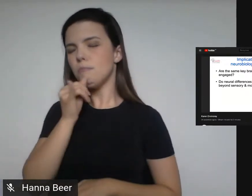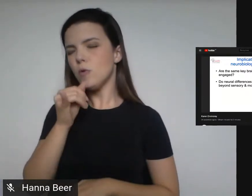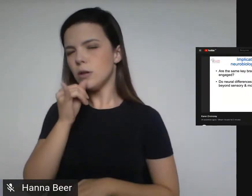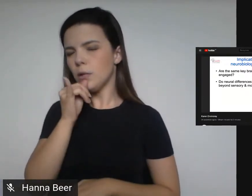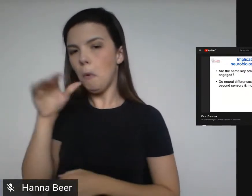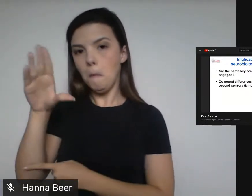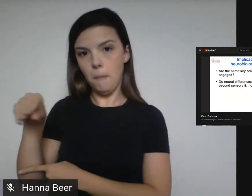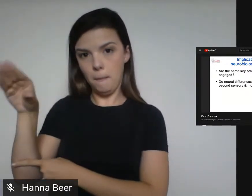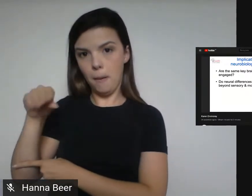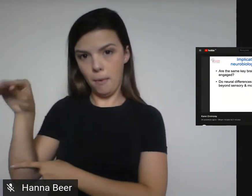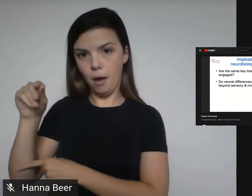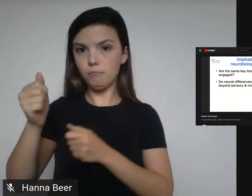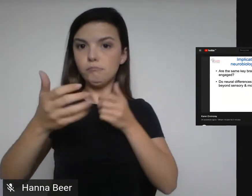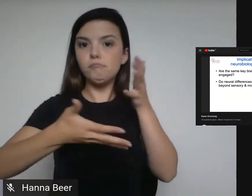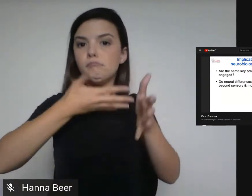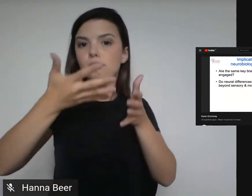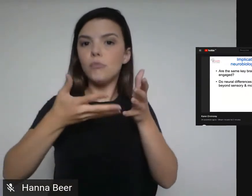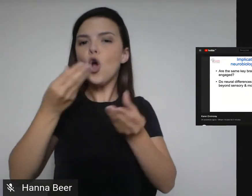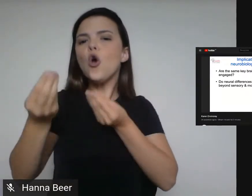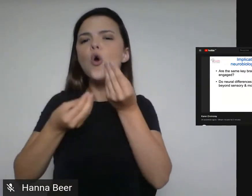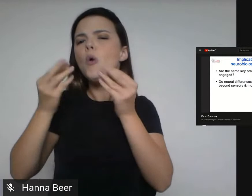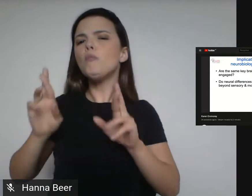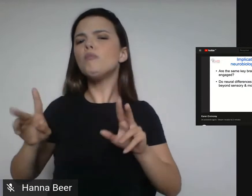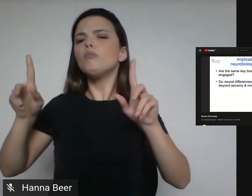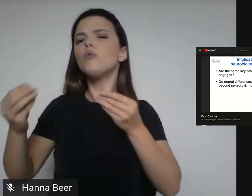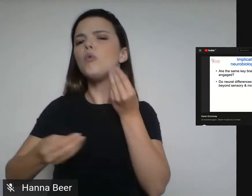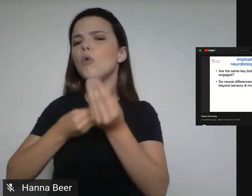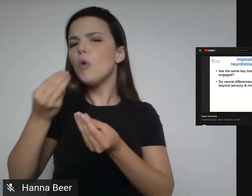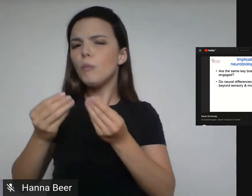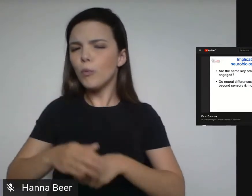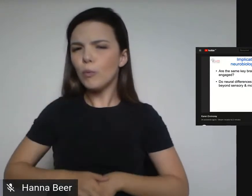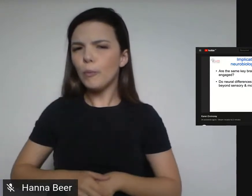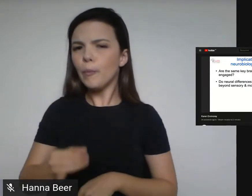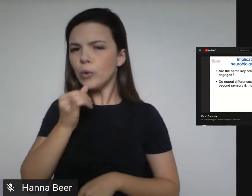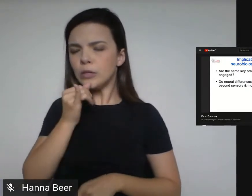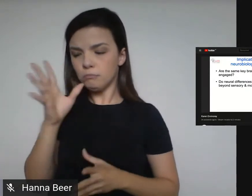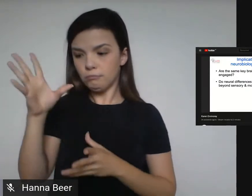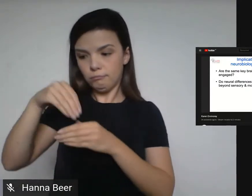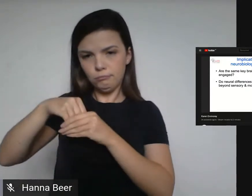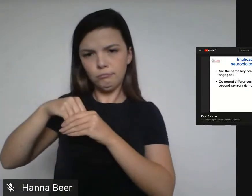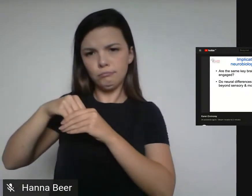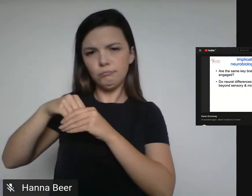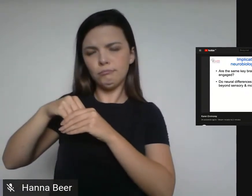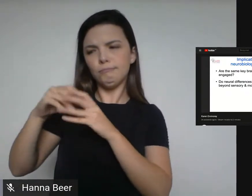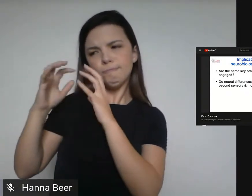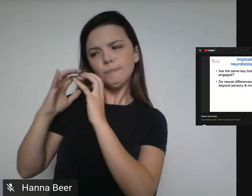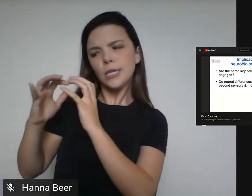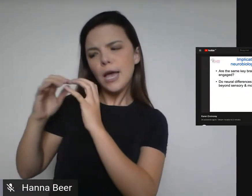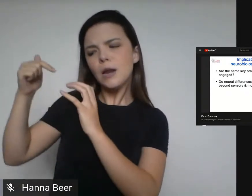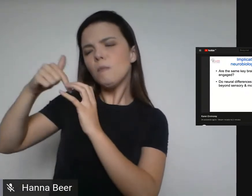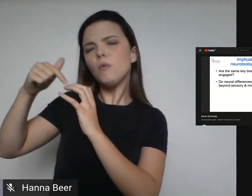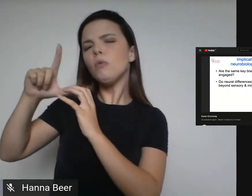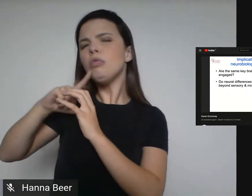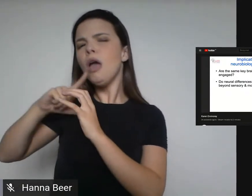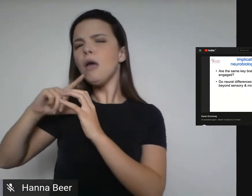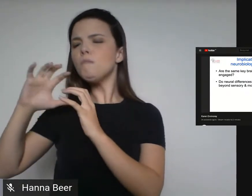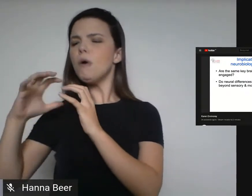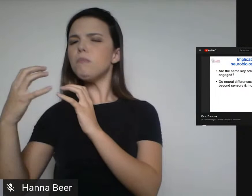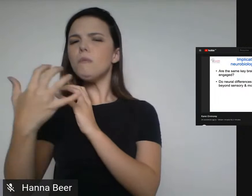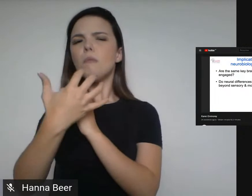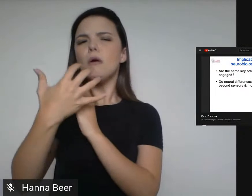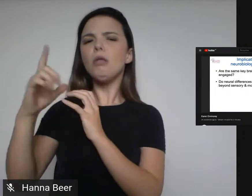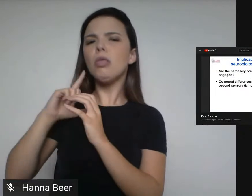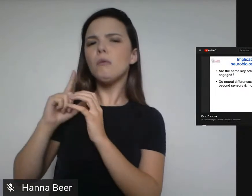and sign, and to see whether or not differences extend beyond just sensory and motor